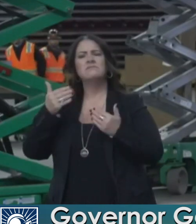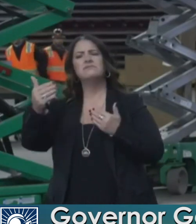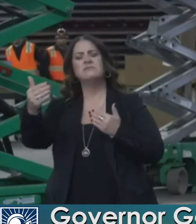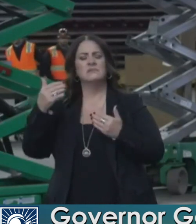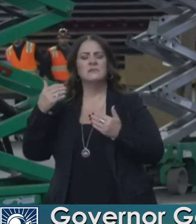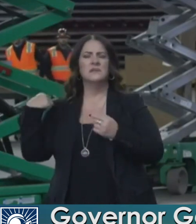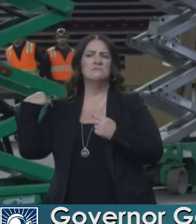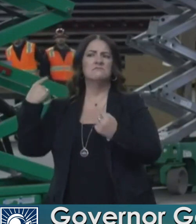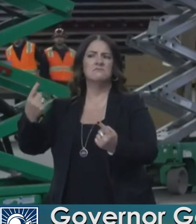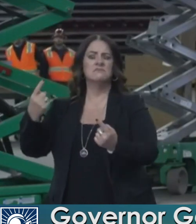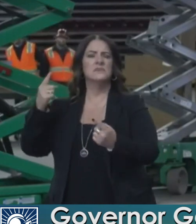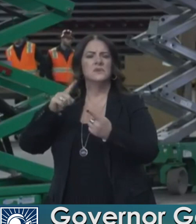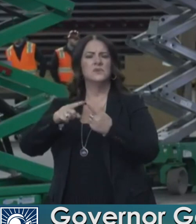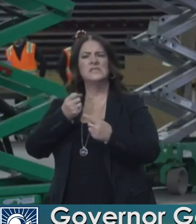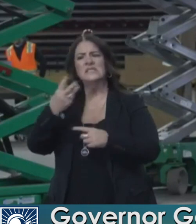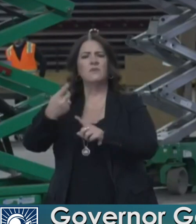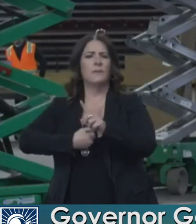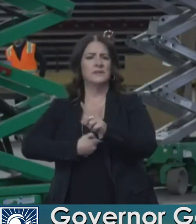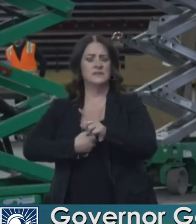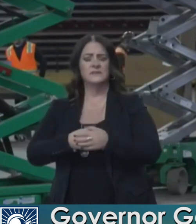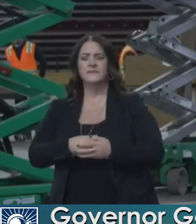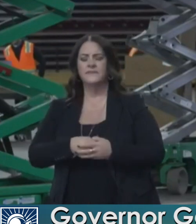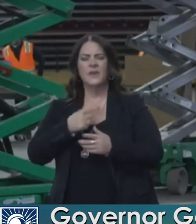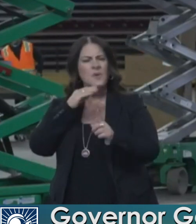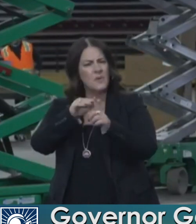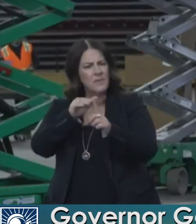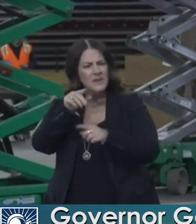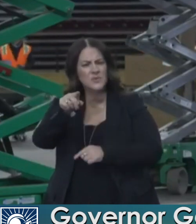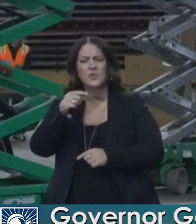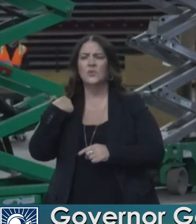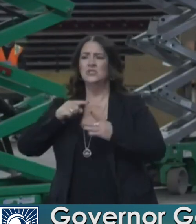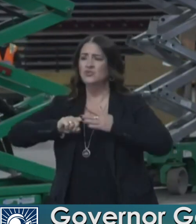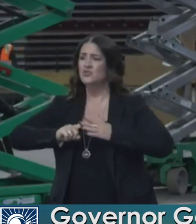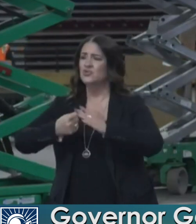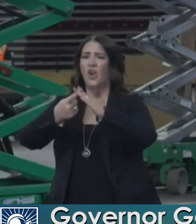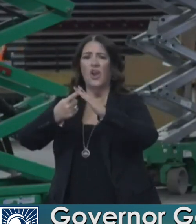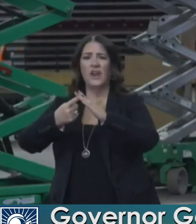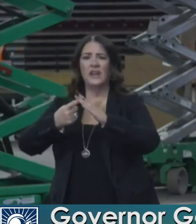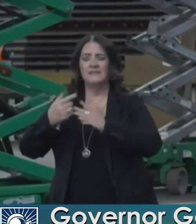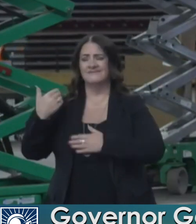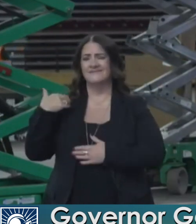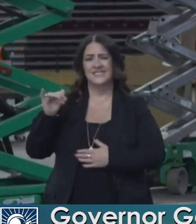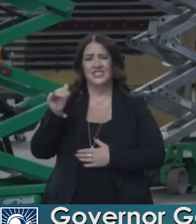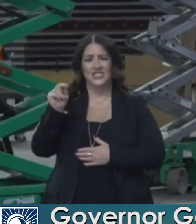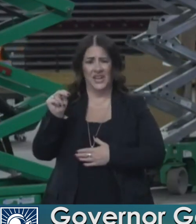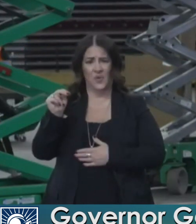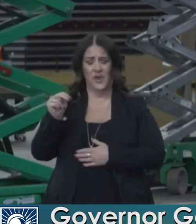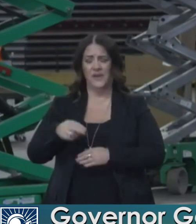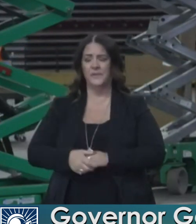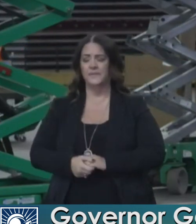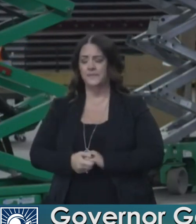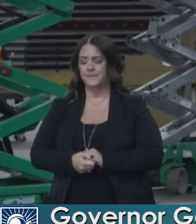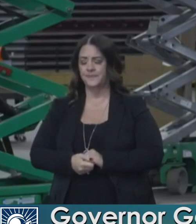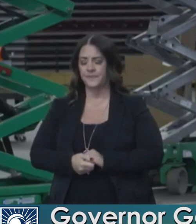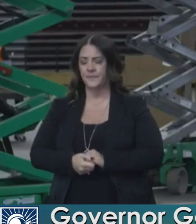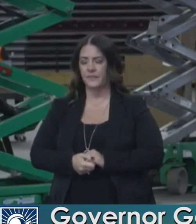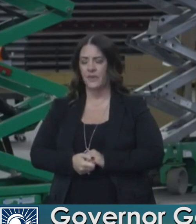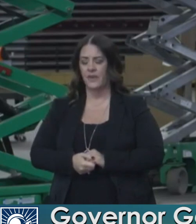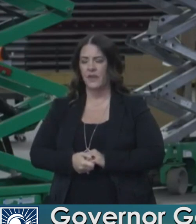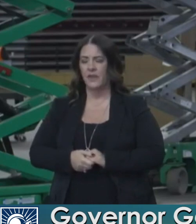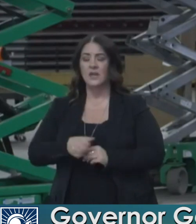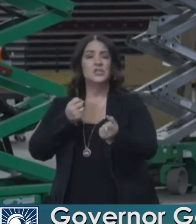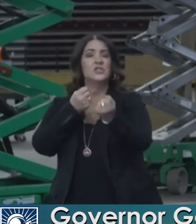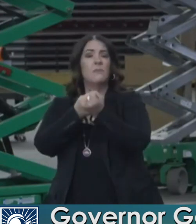reminding everybody that we started on this journey in January with repatriation flights that came